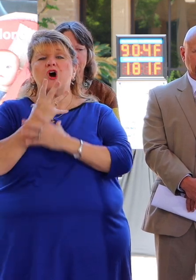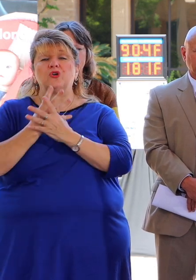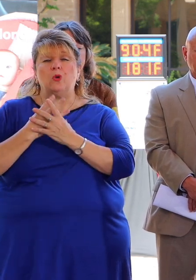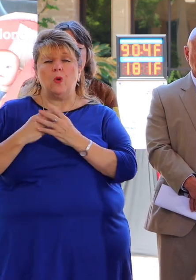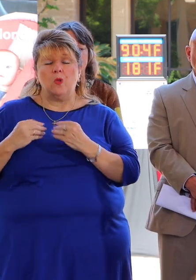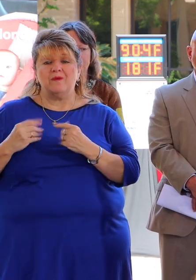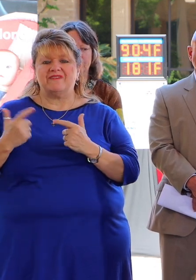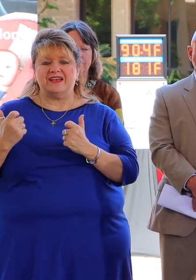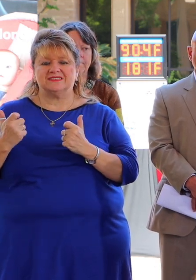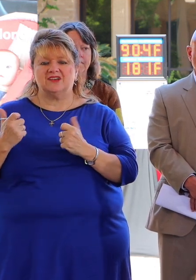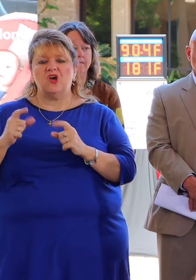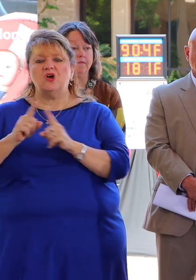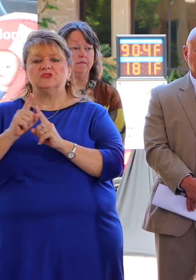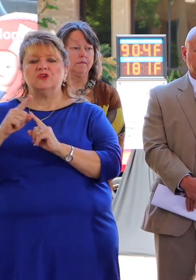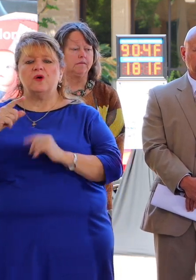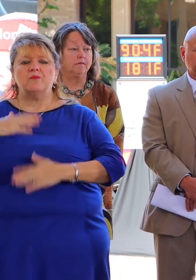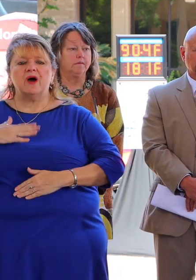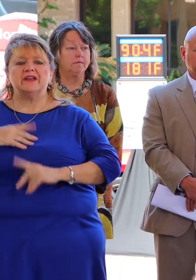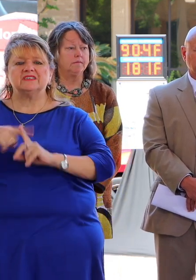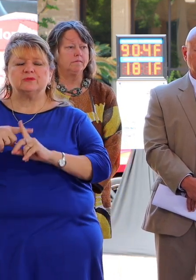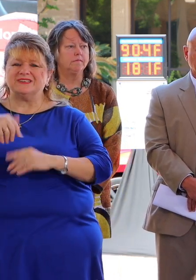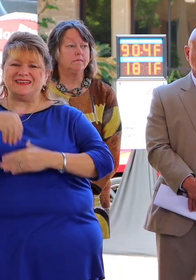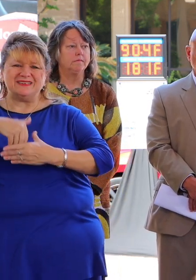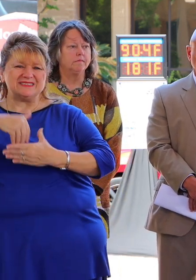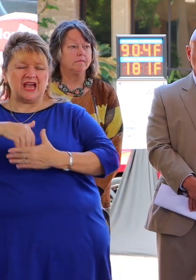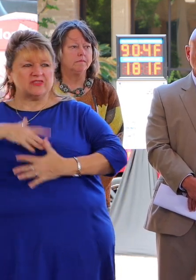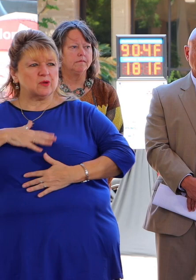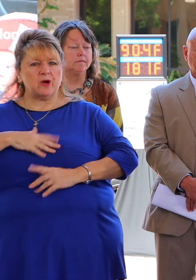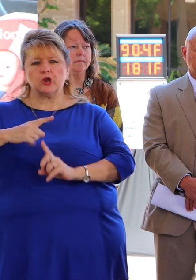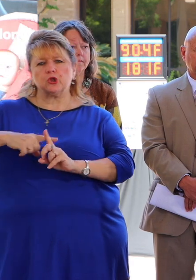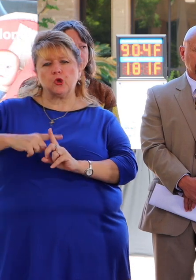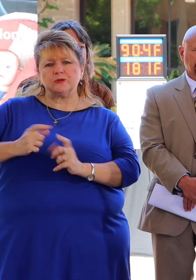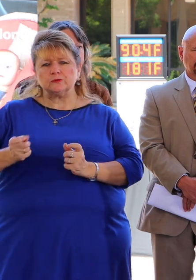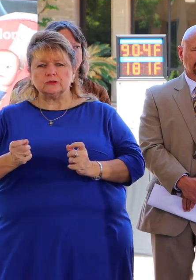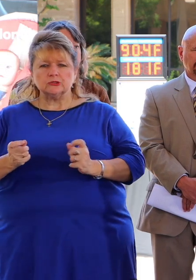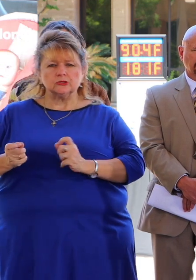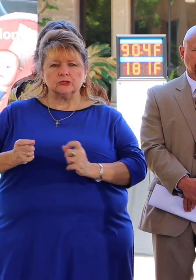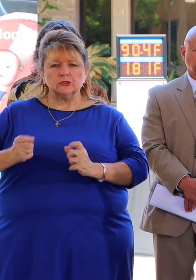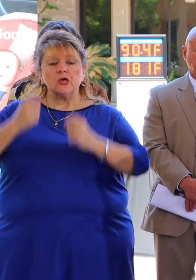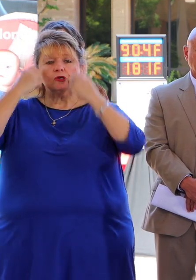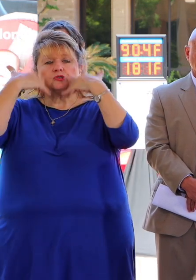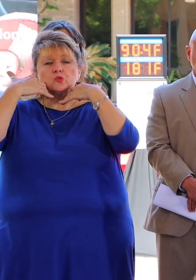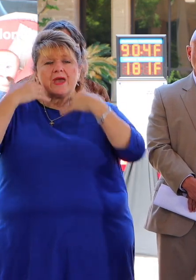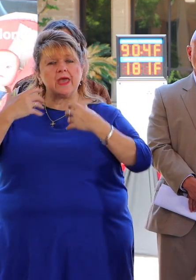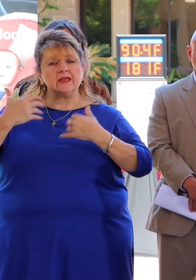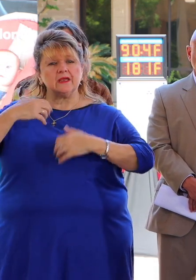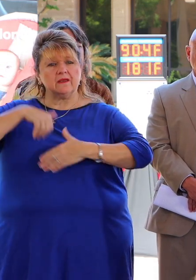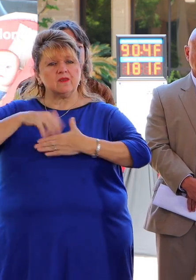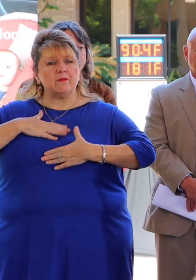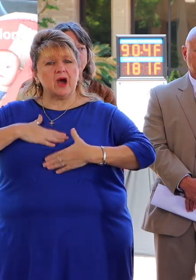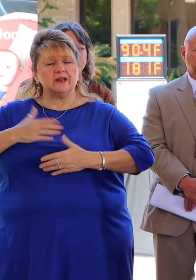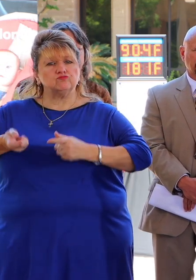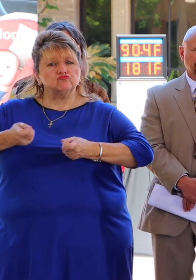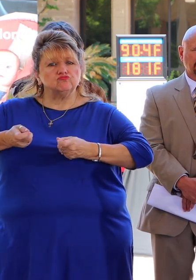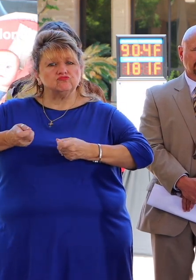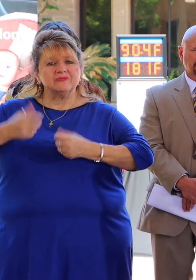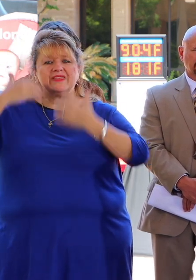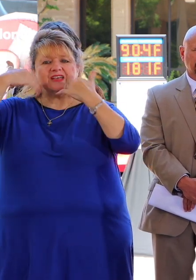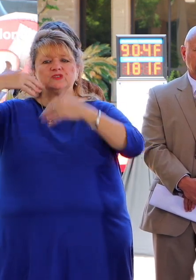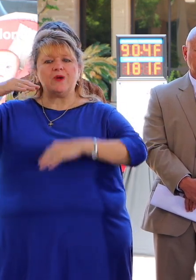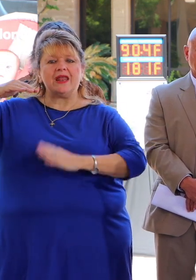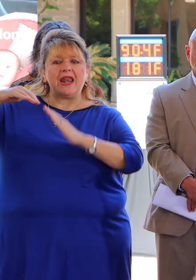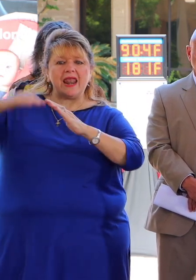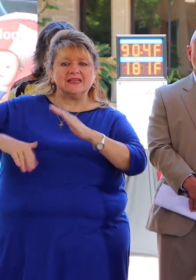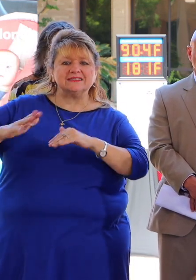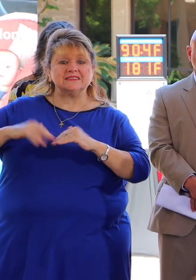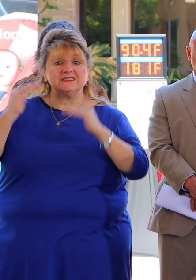because of their immature thermoregulatory mechanism or their sweating mechanism. Therefore, they sweat less than an